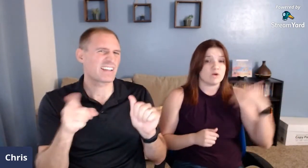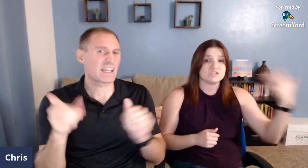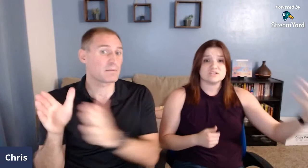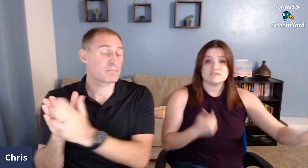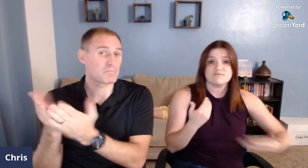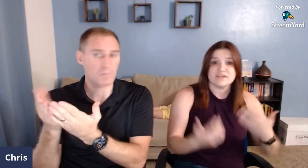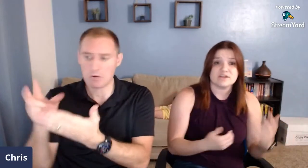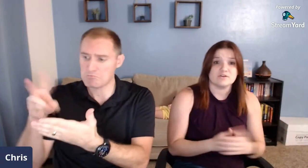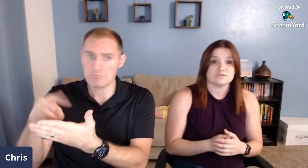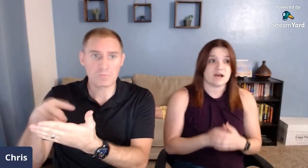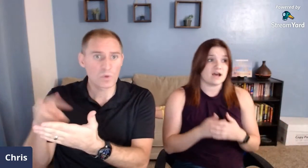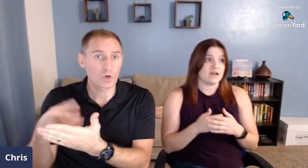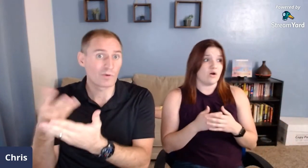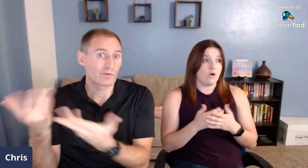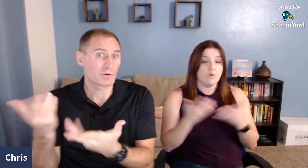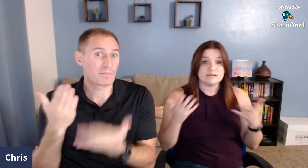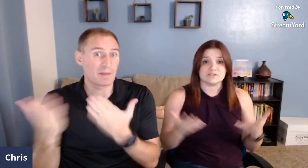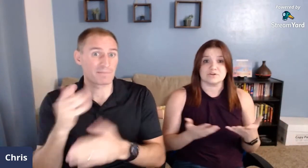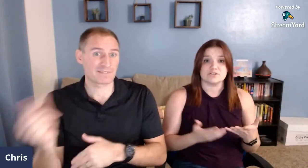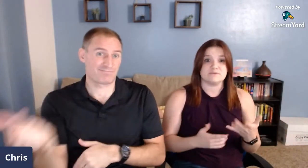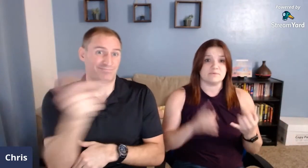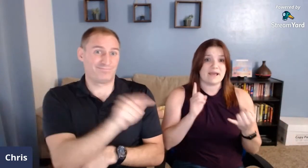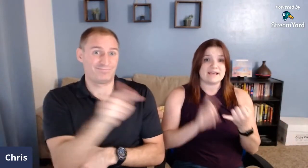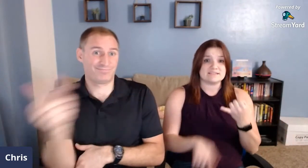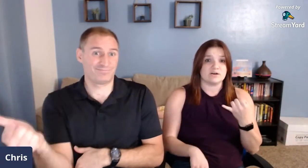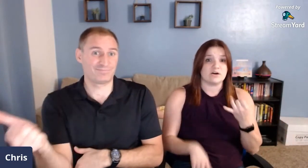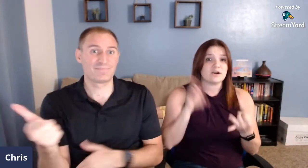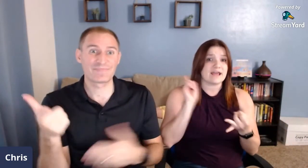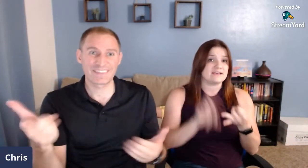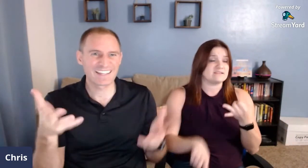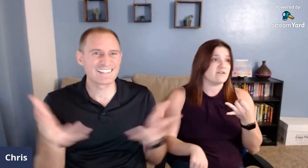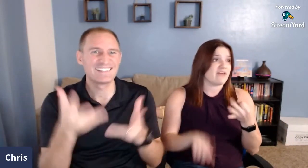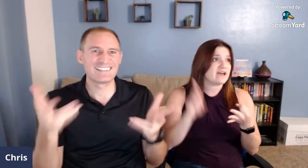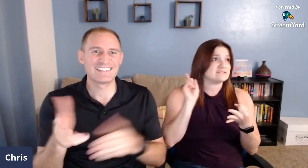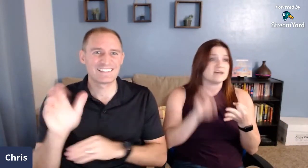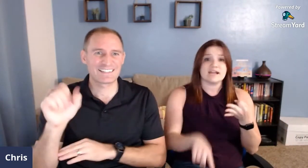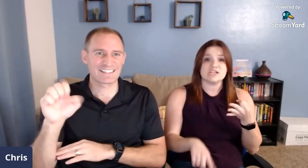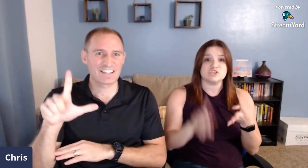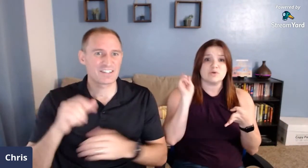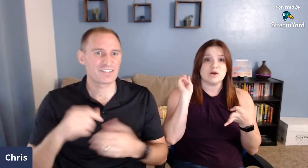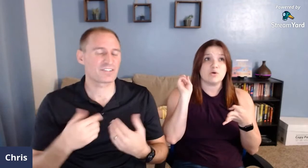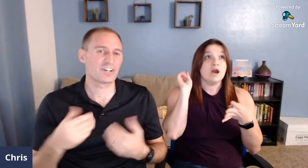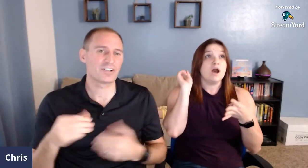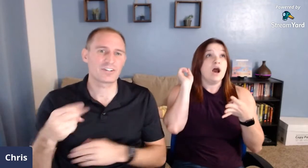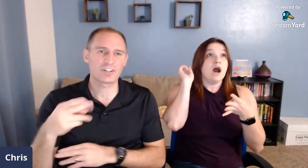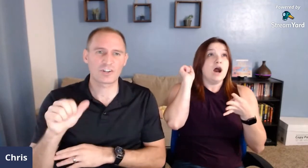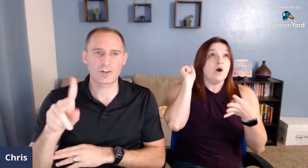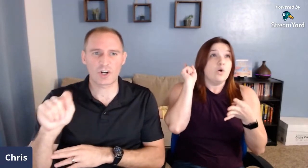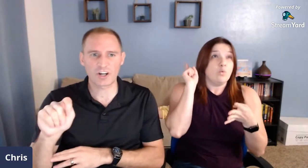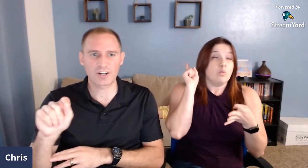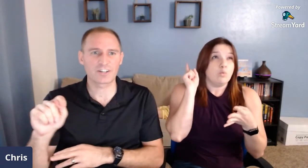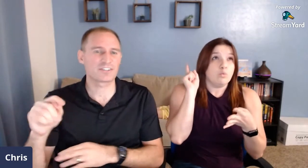versa. Watch some videos. I always encourage people, ASL Heart, ASL That, Signing Duo.